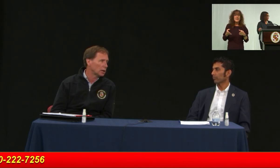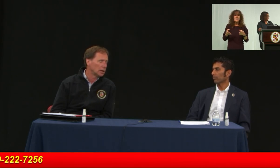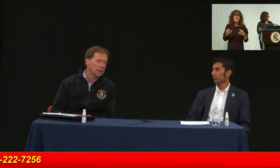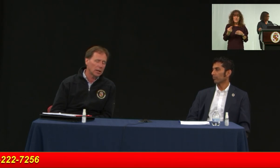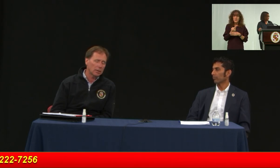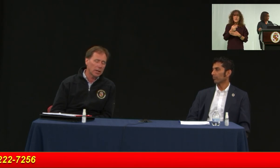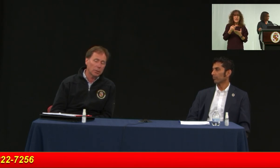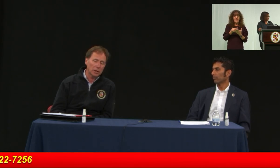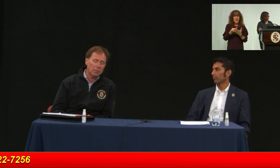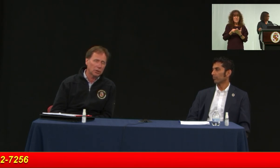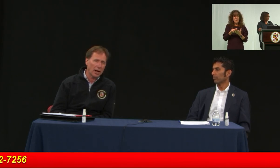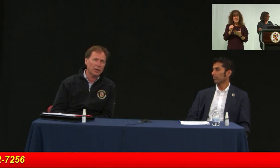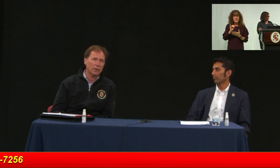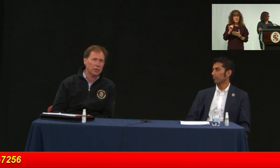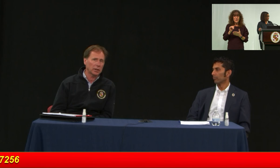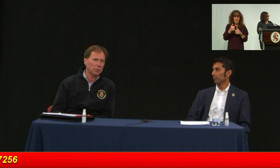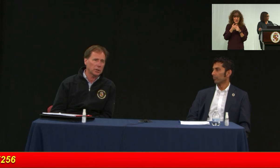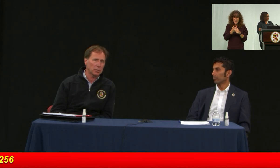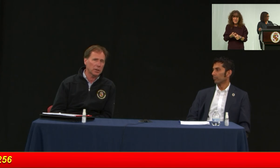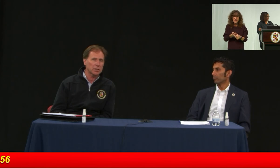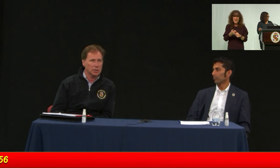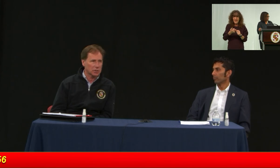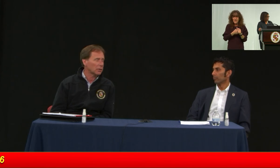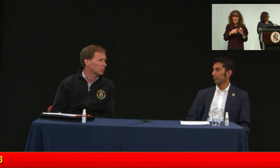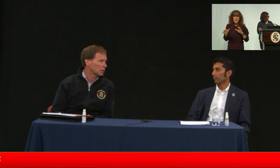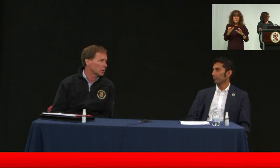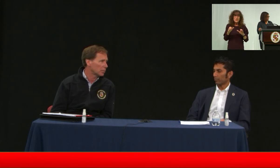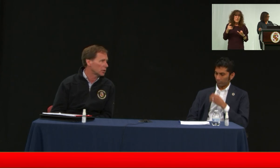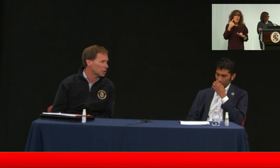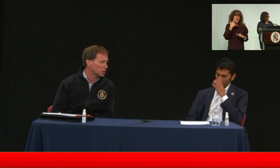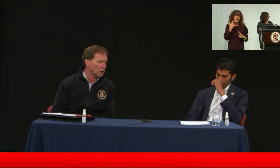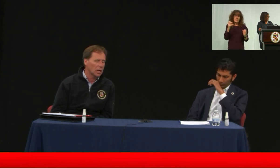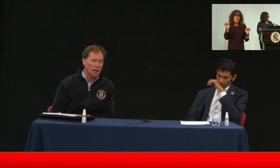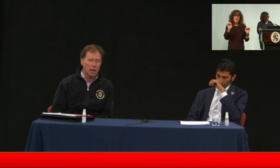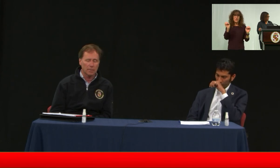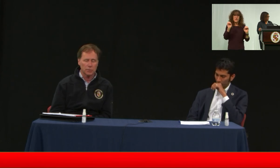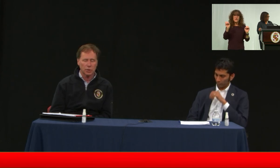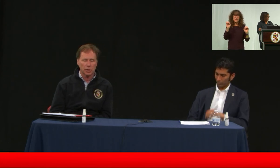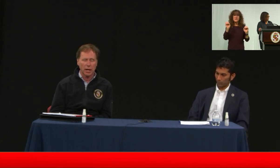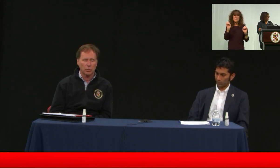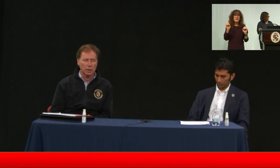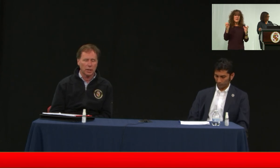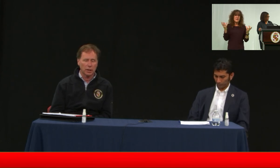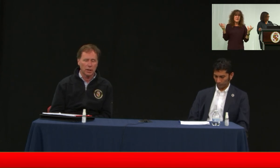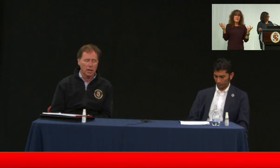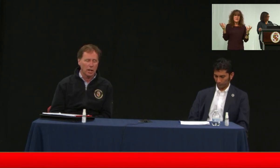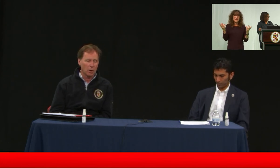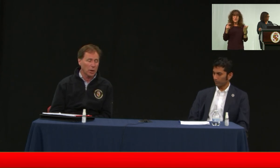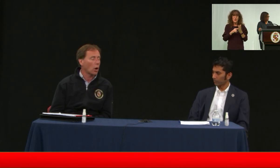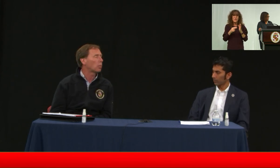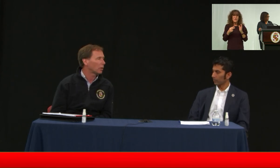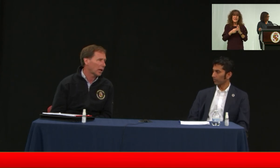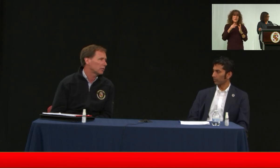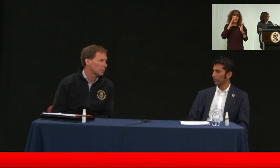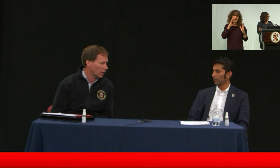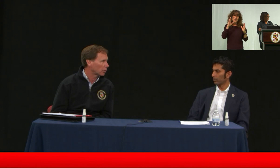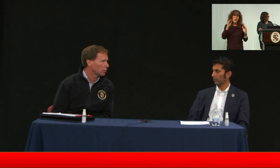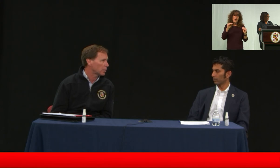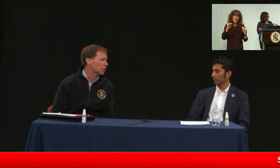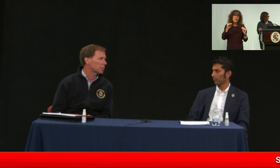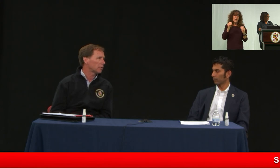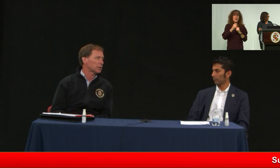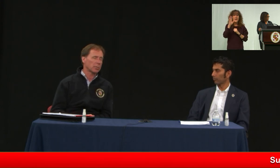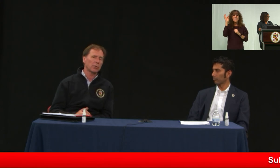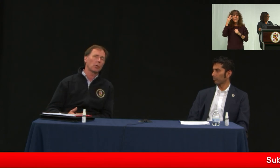as well. And then we're keeping track of everything that we do because this is an emergency, so that we can, we hope we'll get some